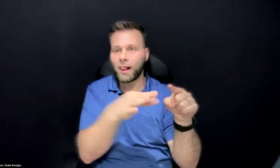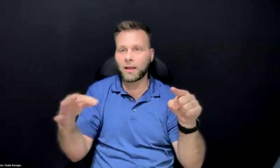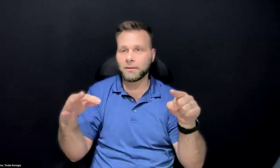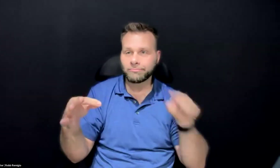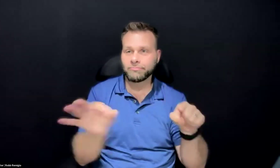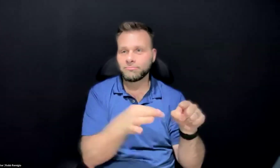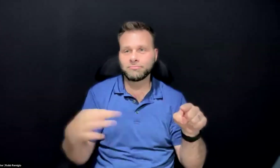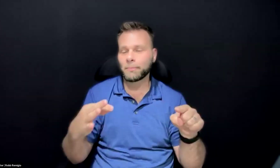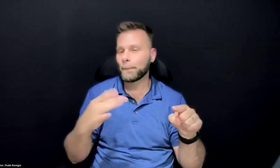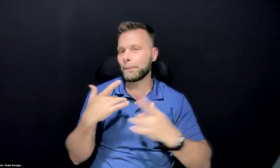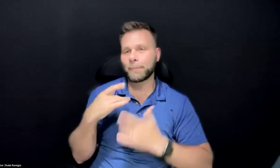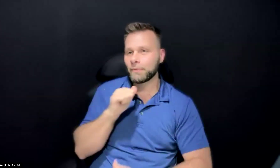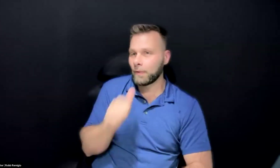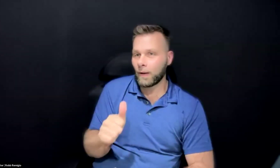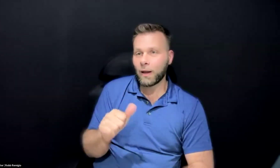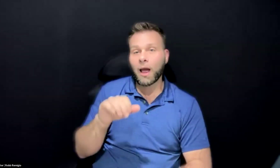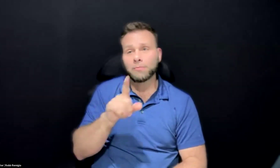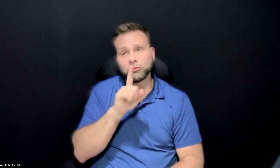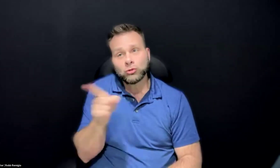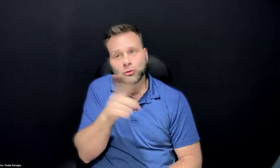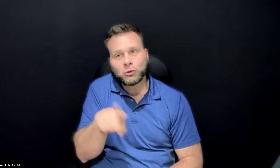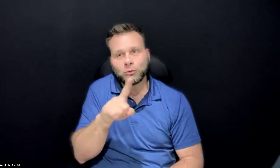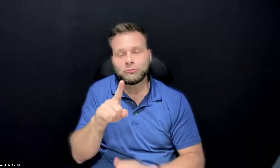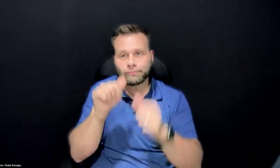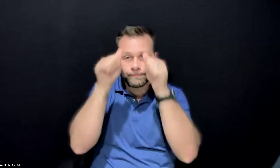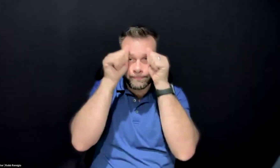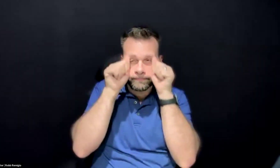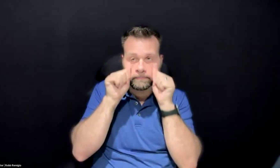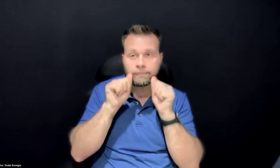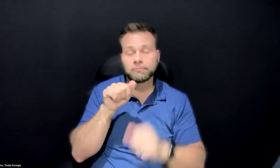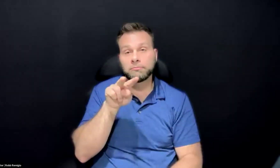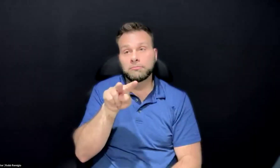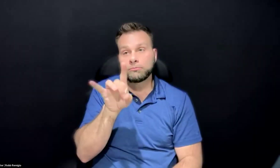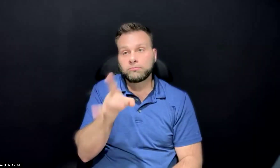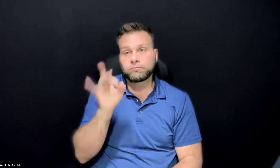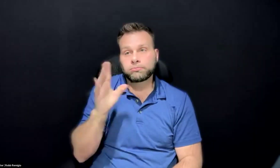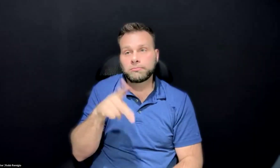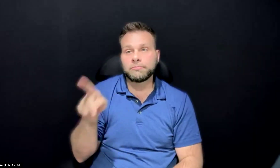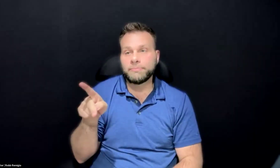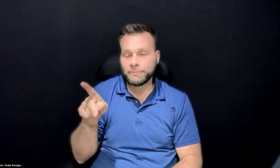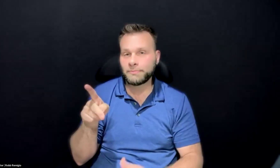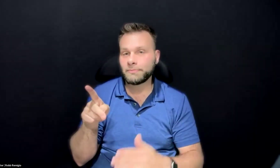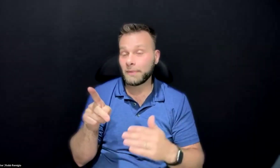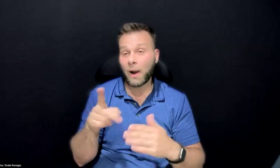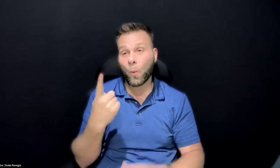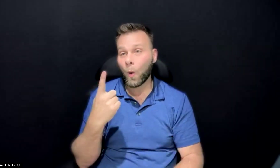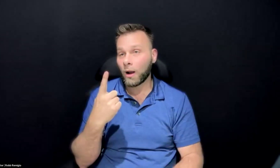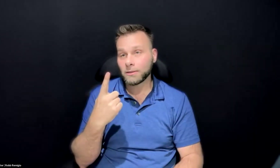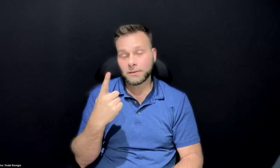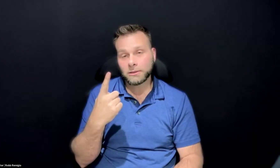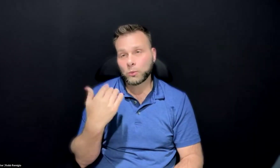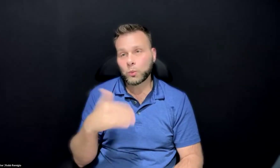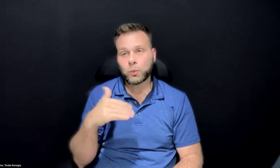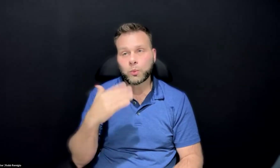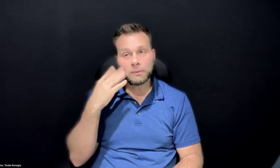lot of badly delivered PowerPoint presentations. And one sign of a bad PowerPoint is that